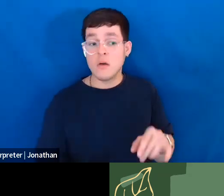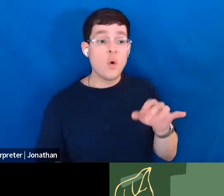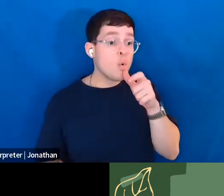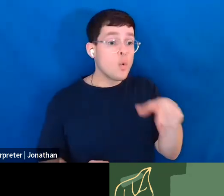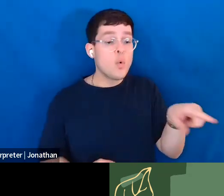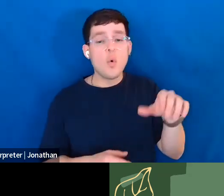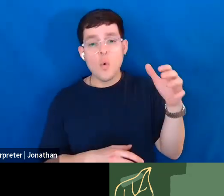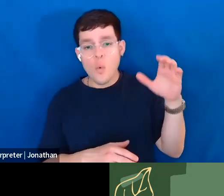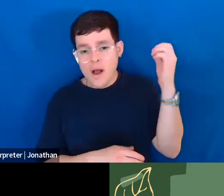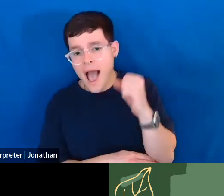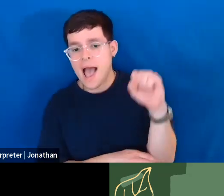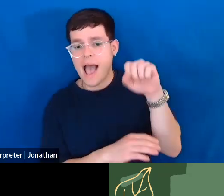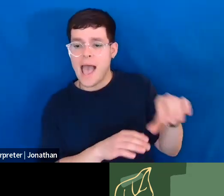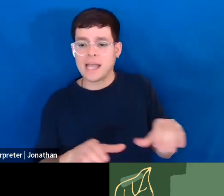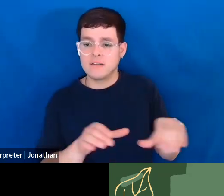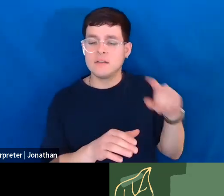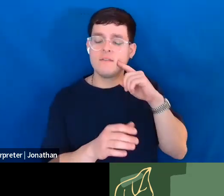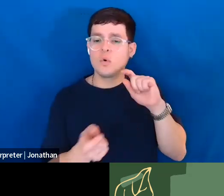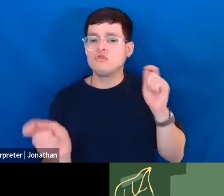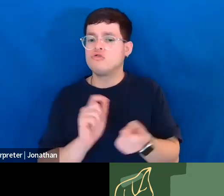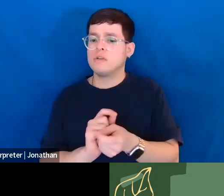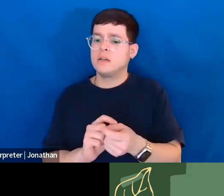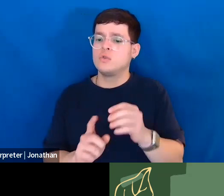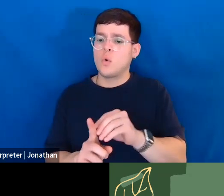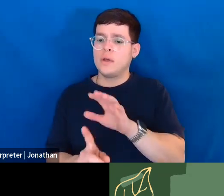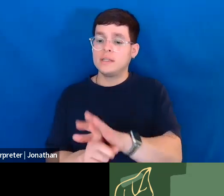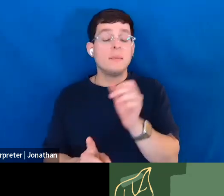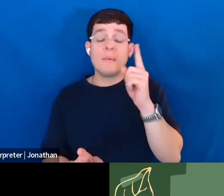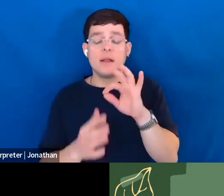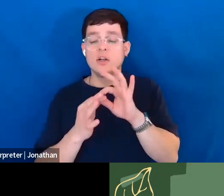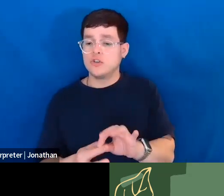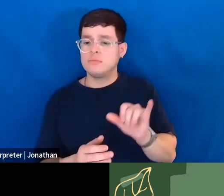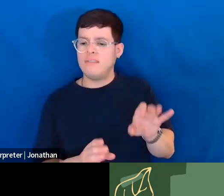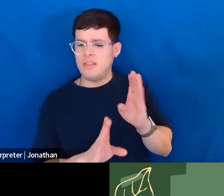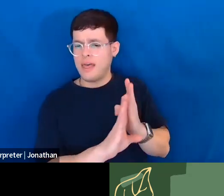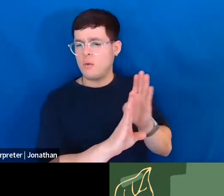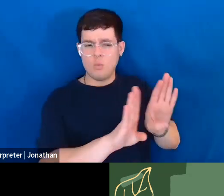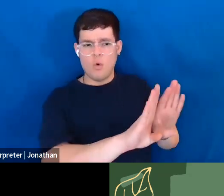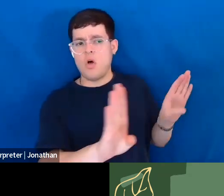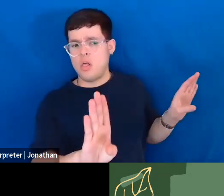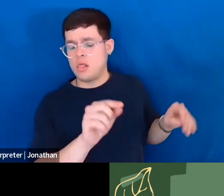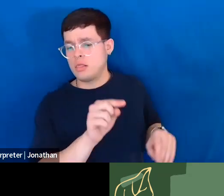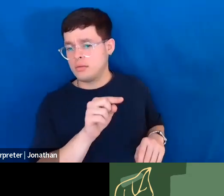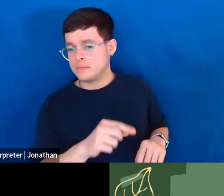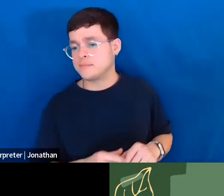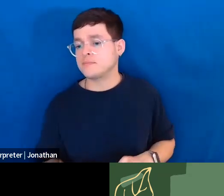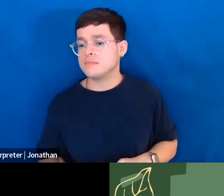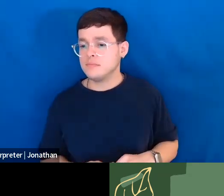activist and change oriented. But in terms of the brag and swag wall, in